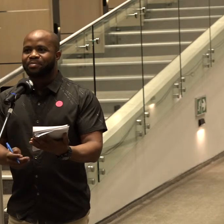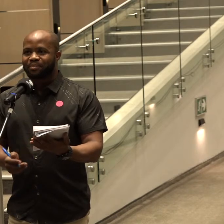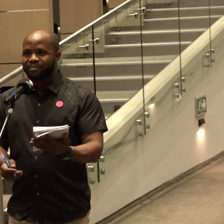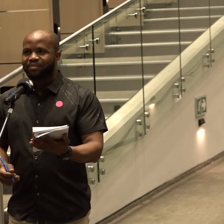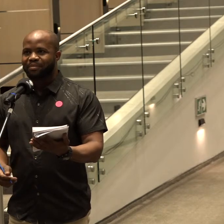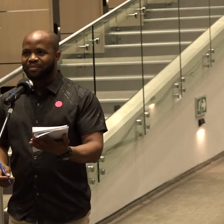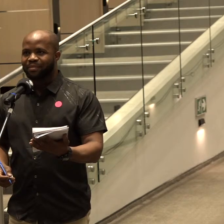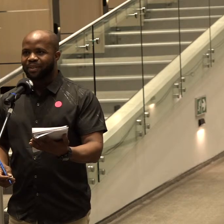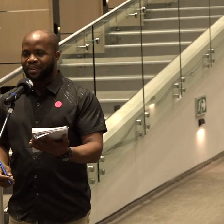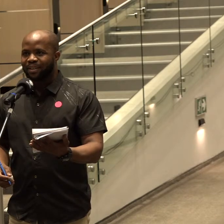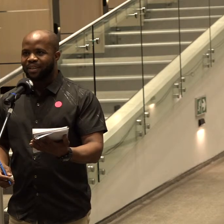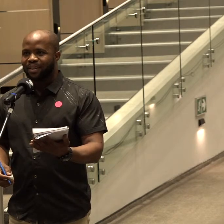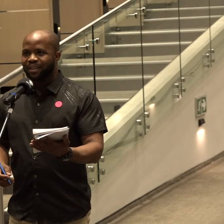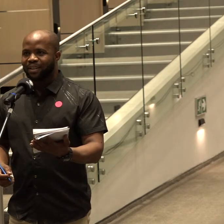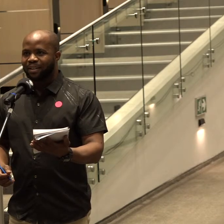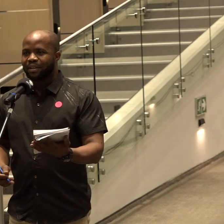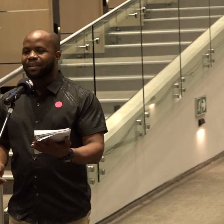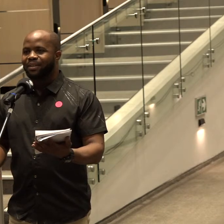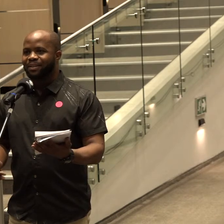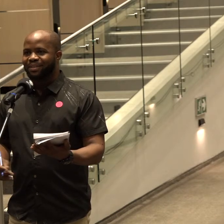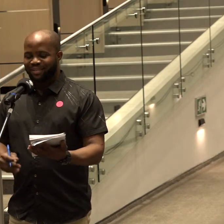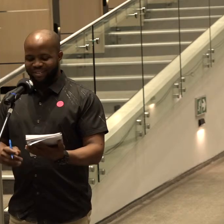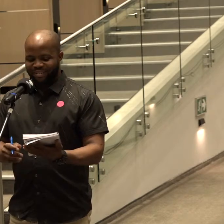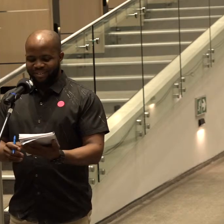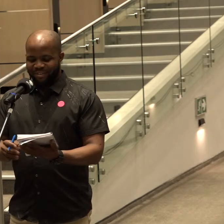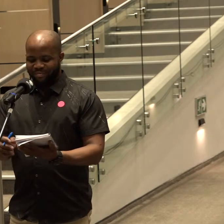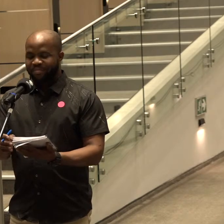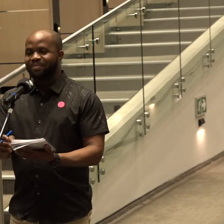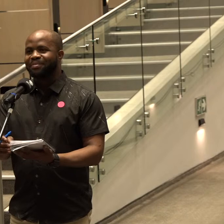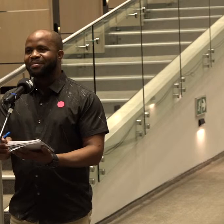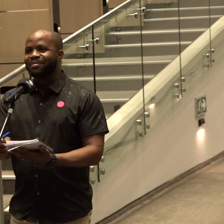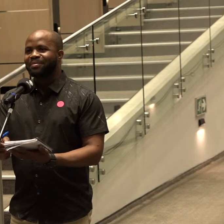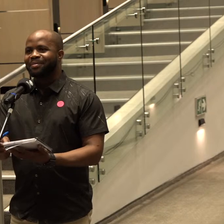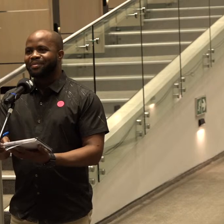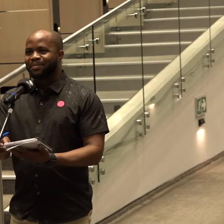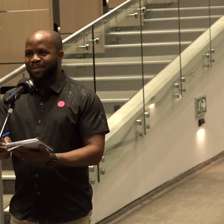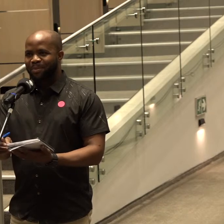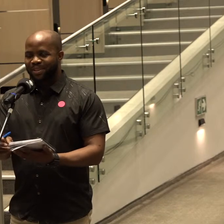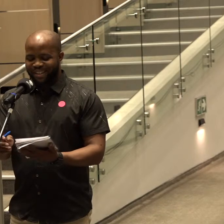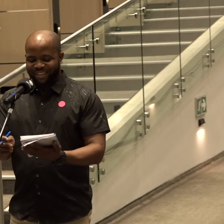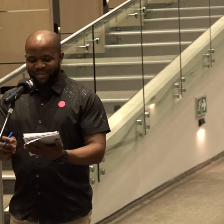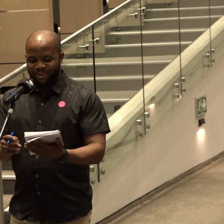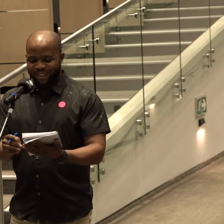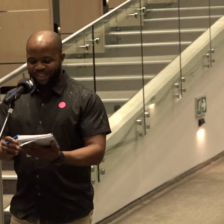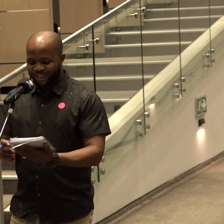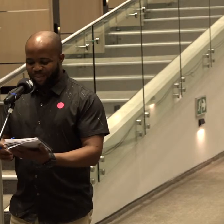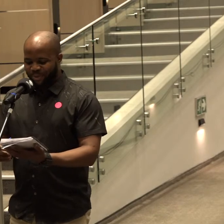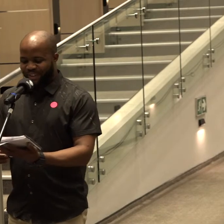just amplifying the incidence of gbvu but that was the statement